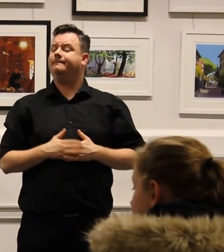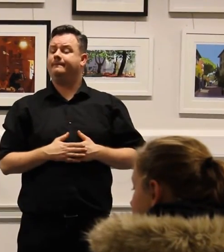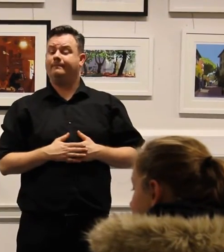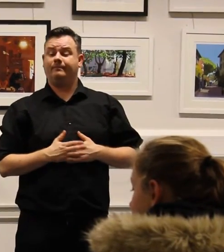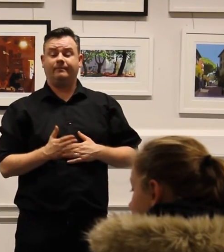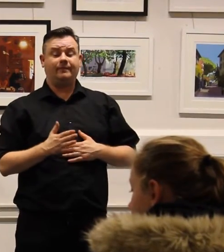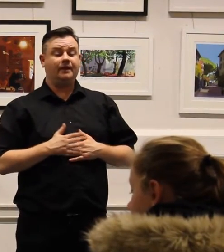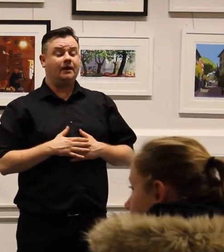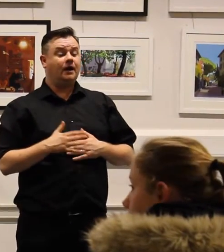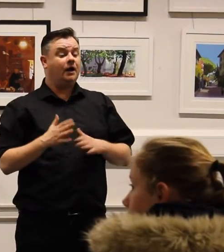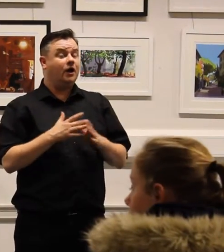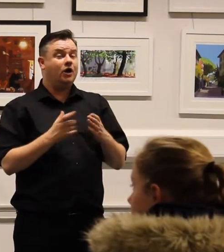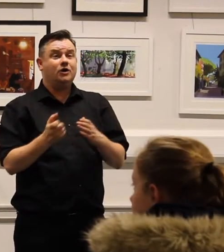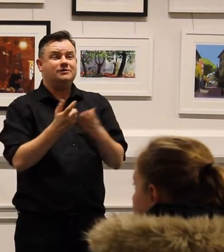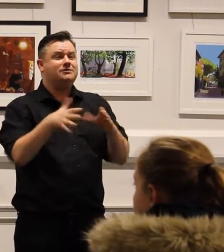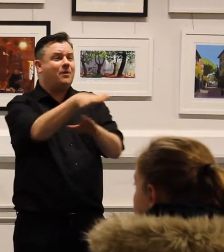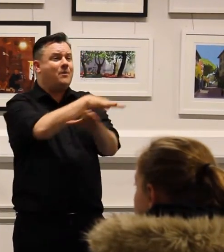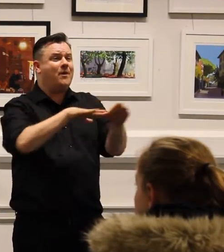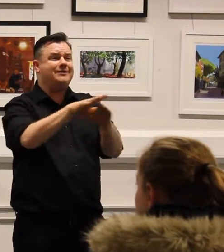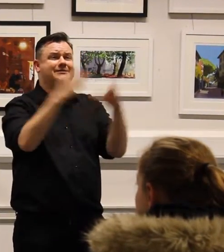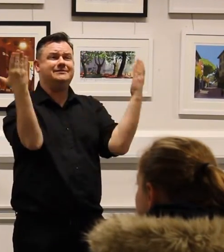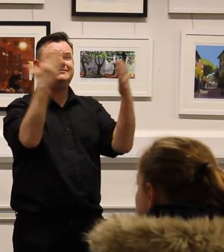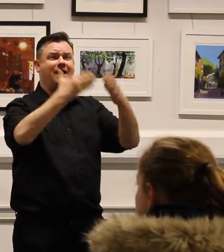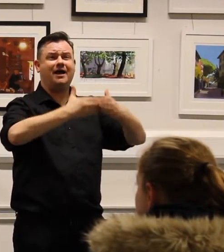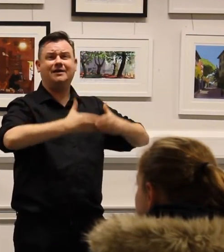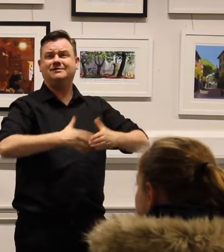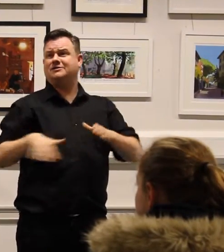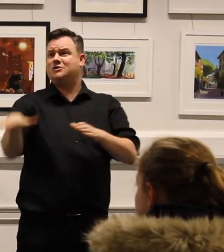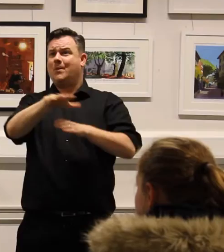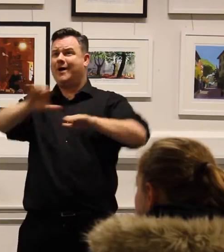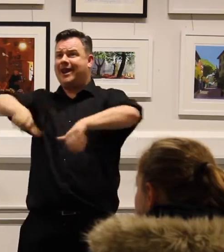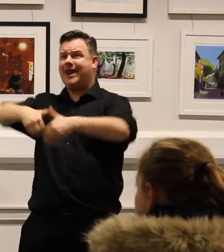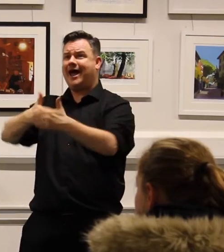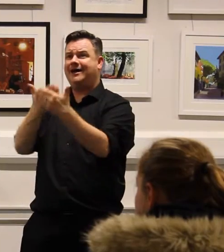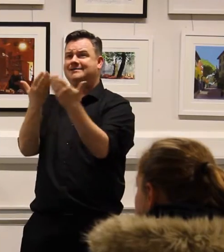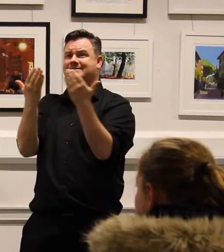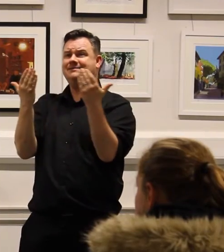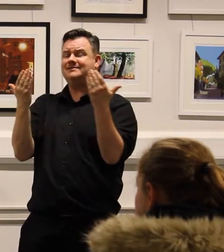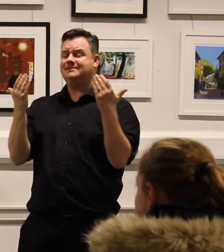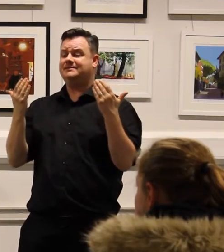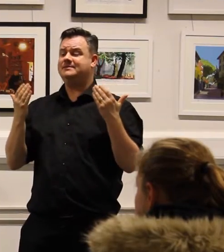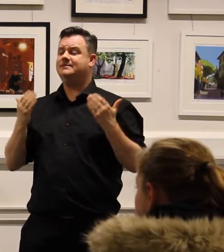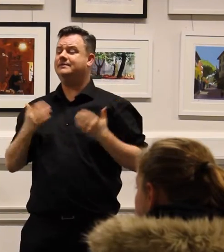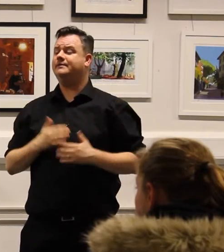evolving. Somewhere it's dark, somewhere it's light.